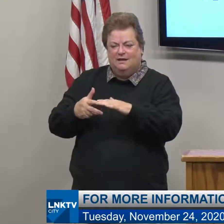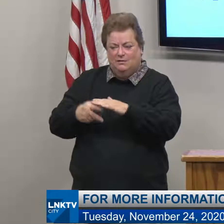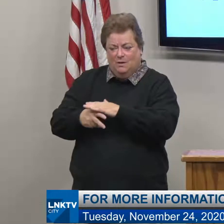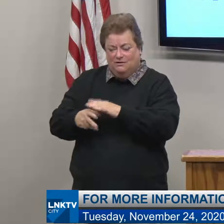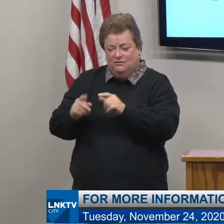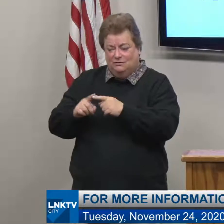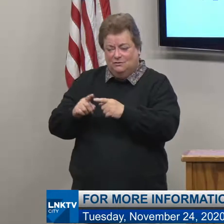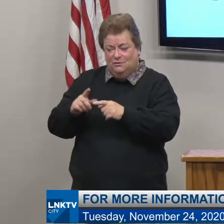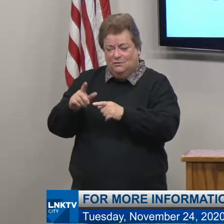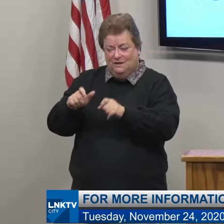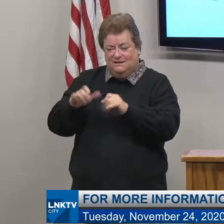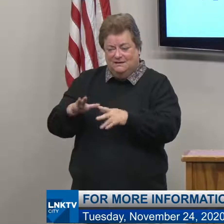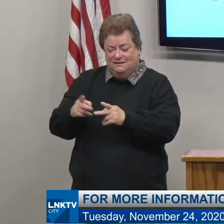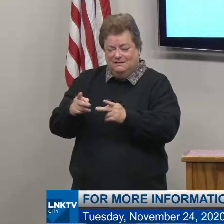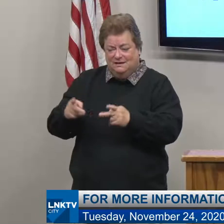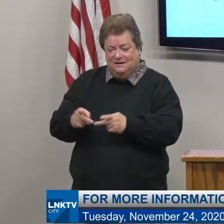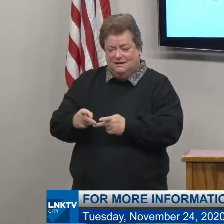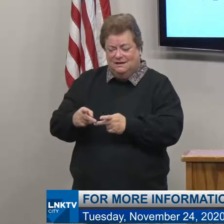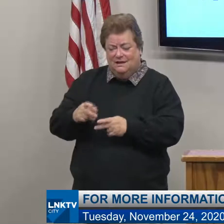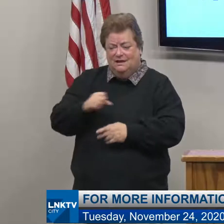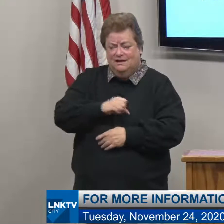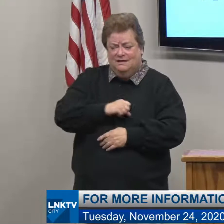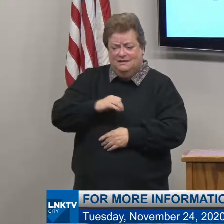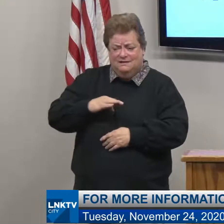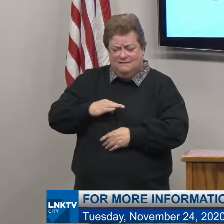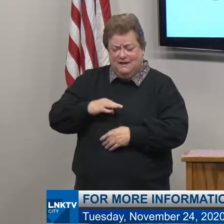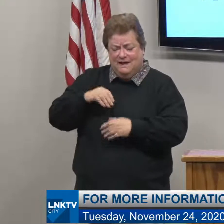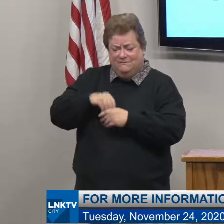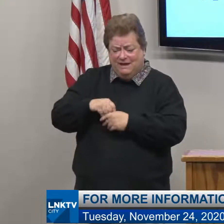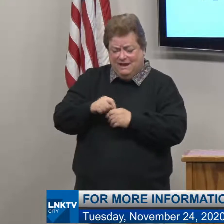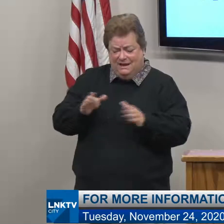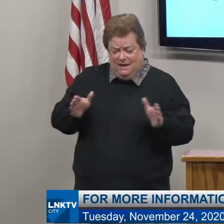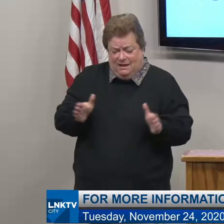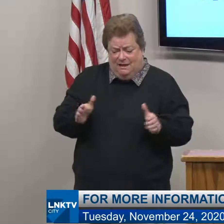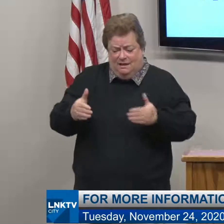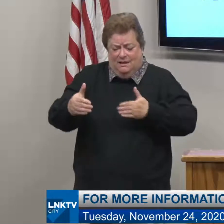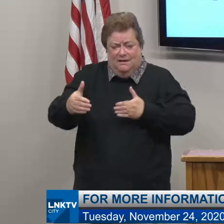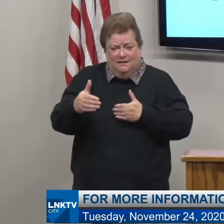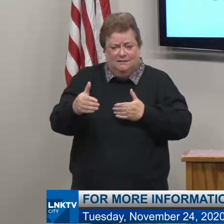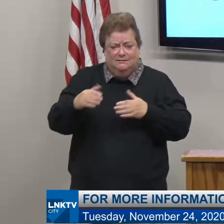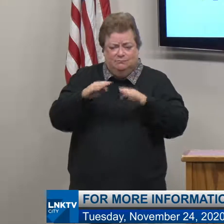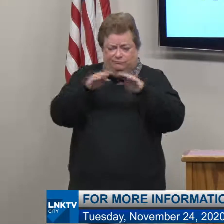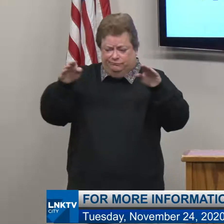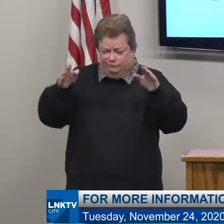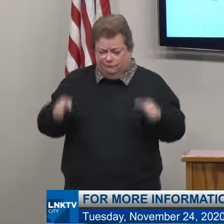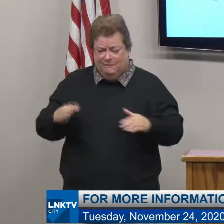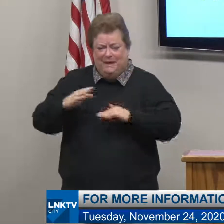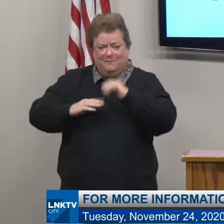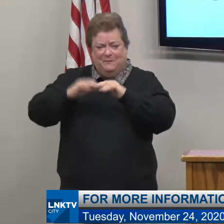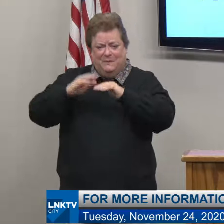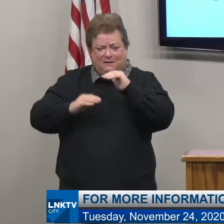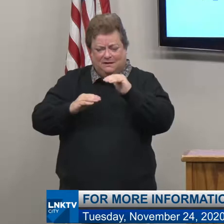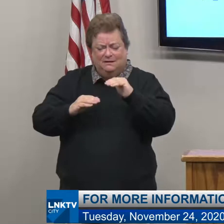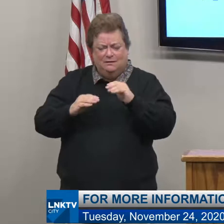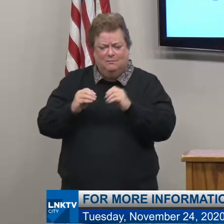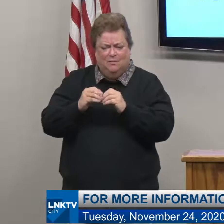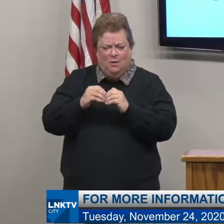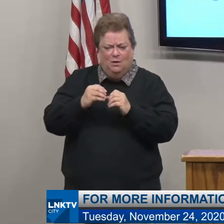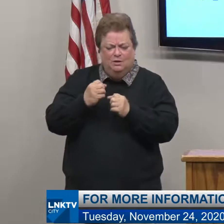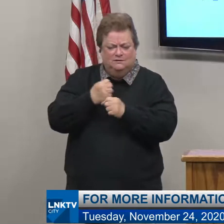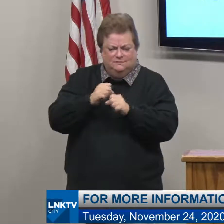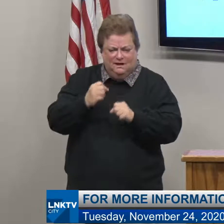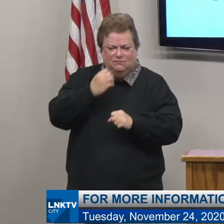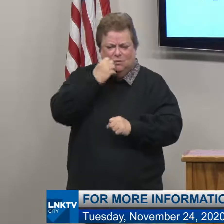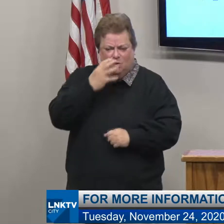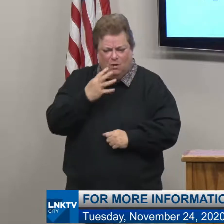site. The staff are in an enclosed area now with heaters in it, and they're probably needing to do